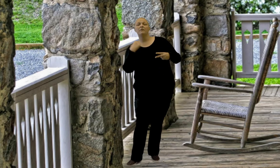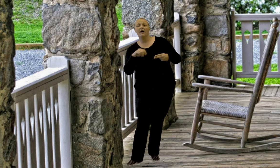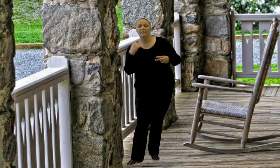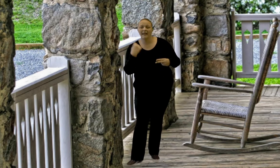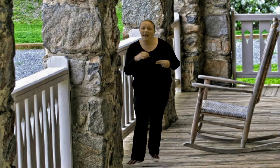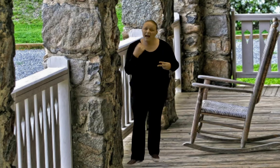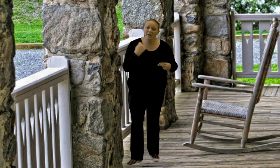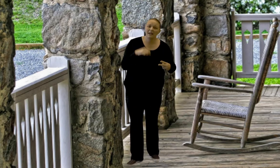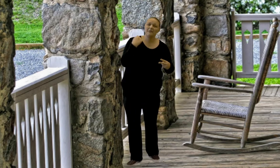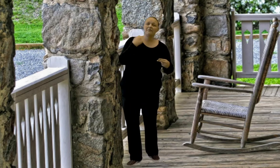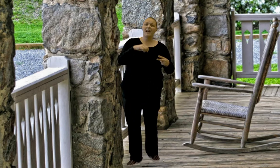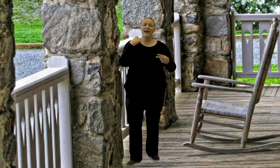from the county fair.